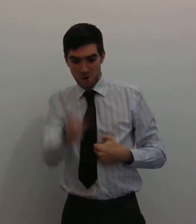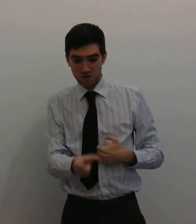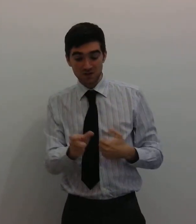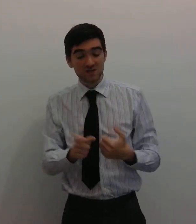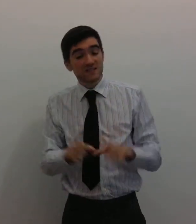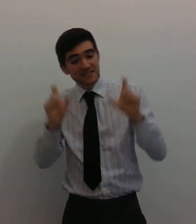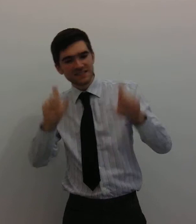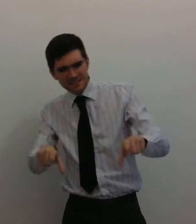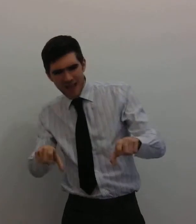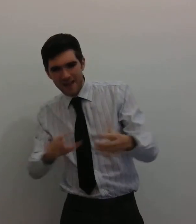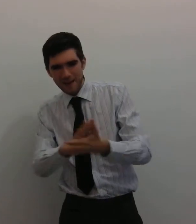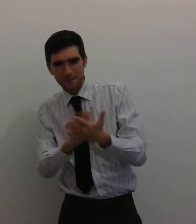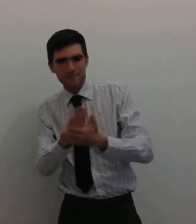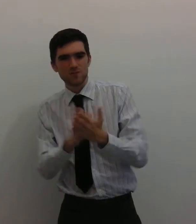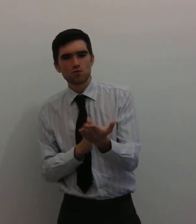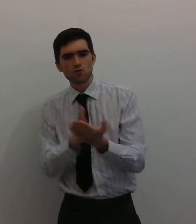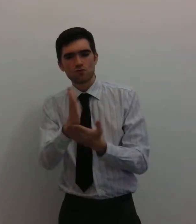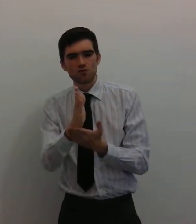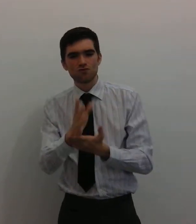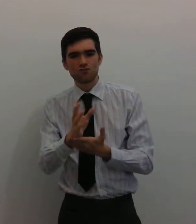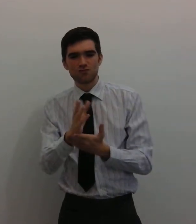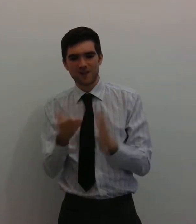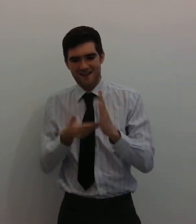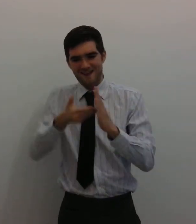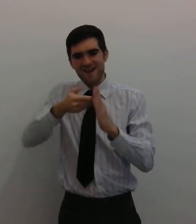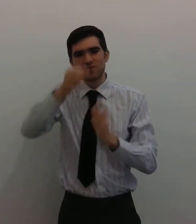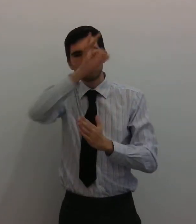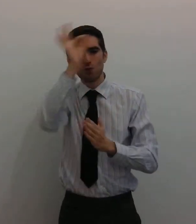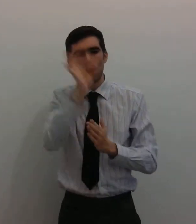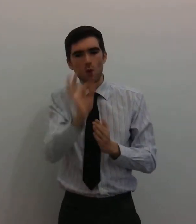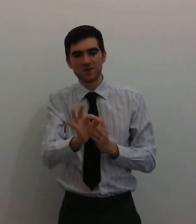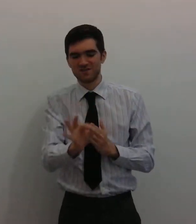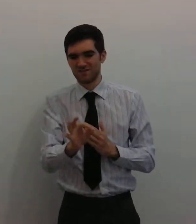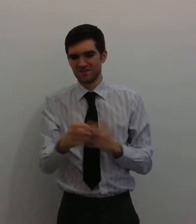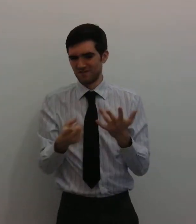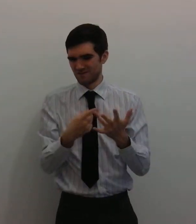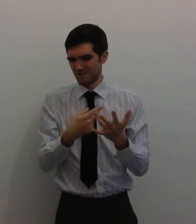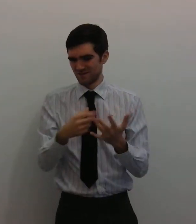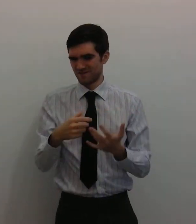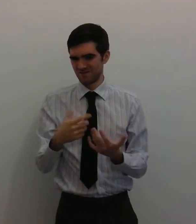through extra questions that you might have that the others might not have.